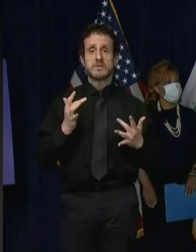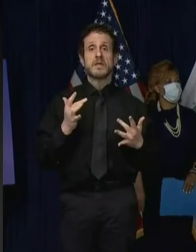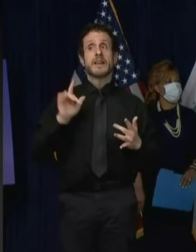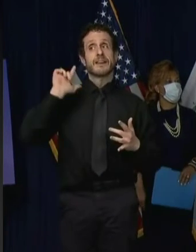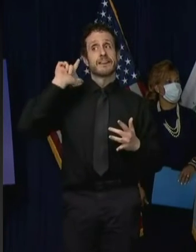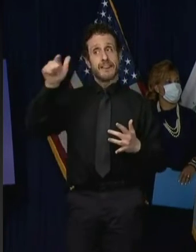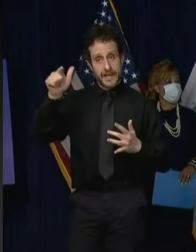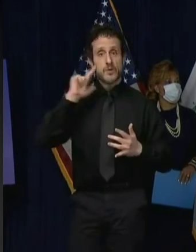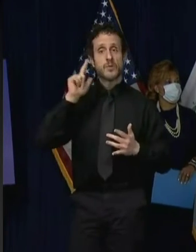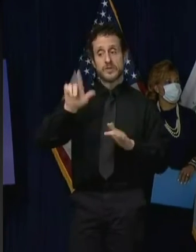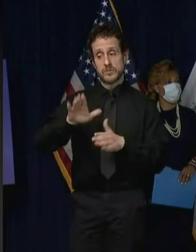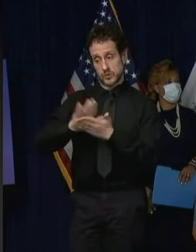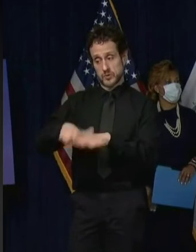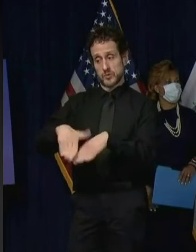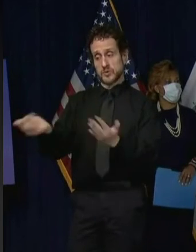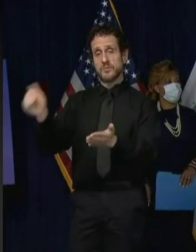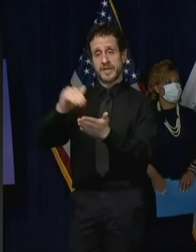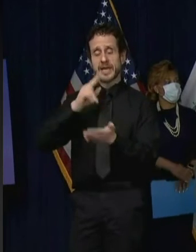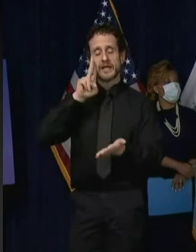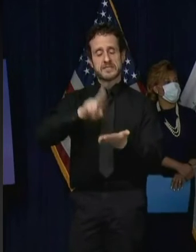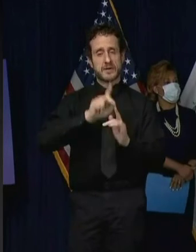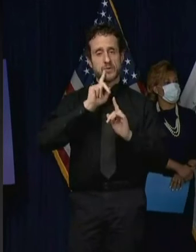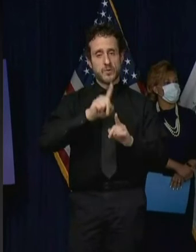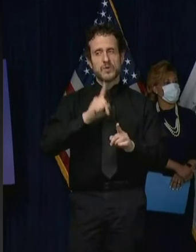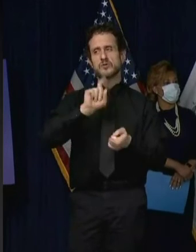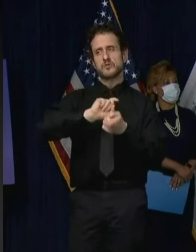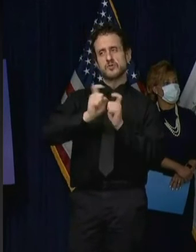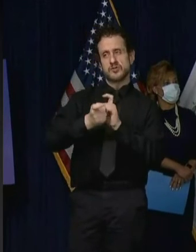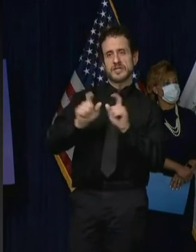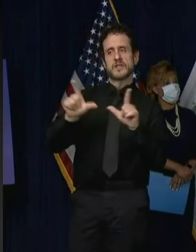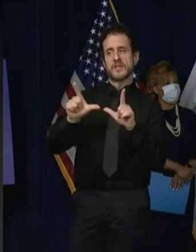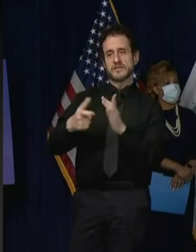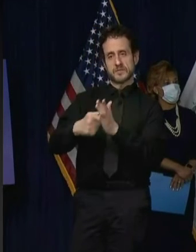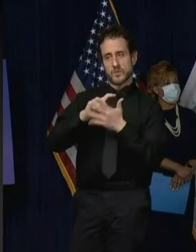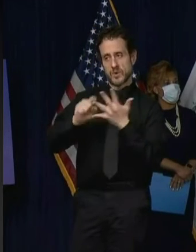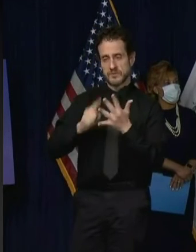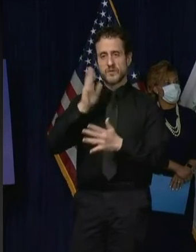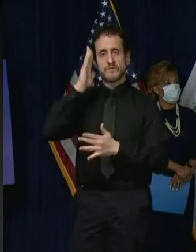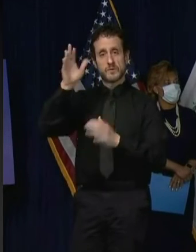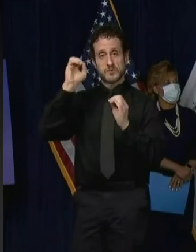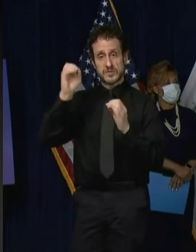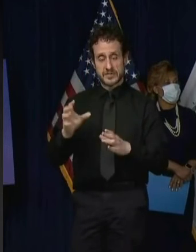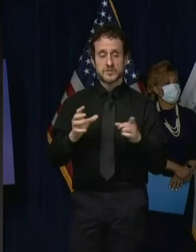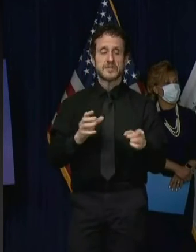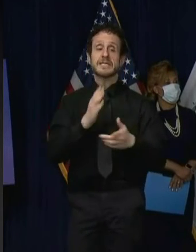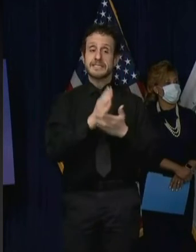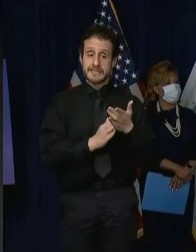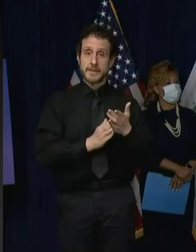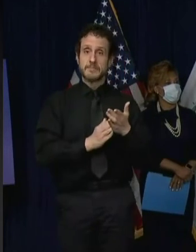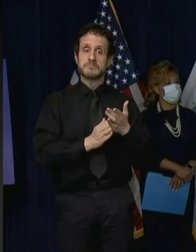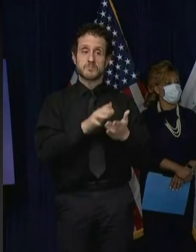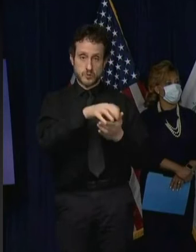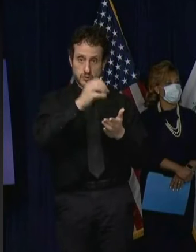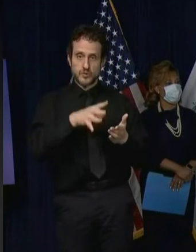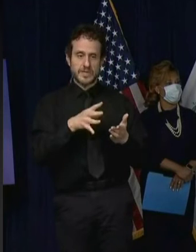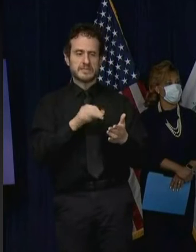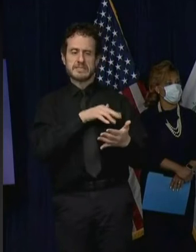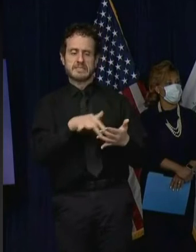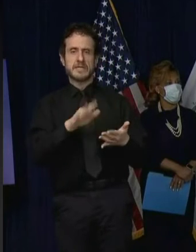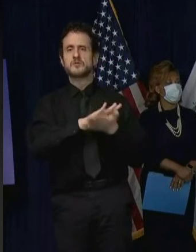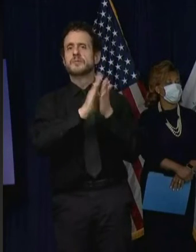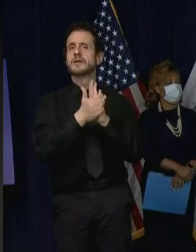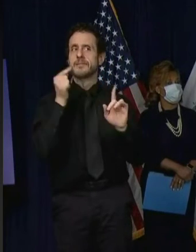executive order to modify licensing requirements for future educators who are nearly finished with their studies, like our